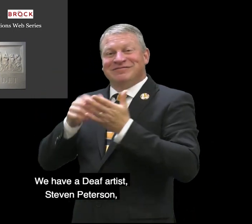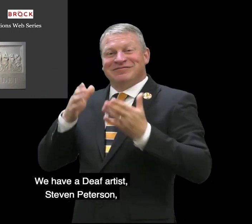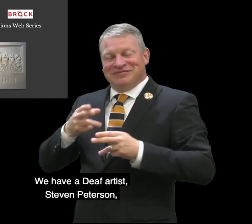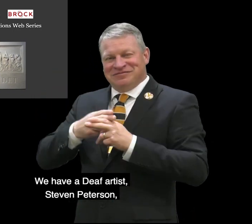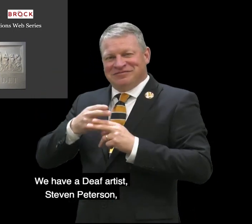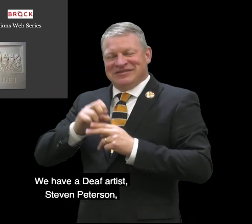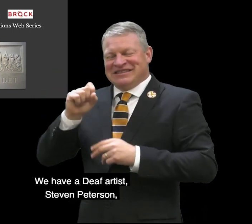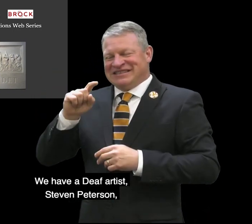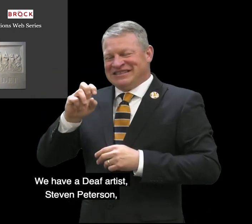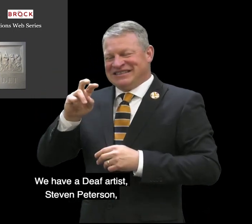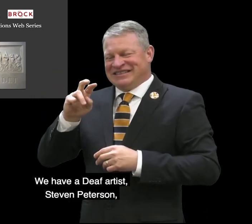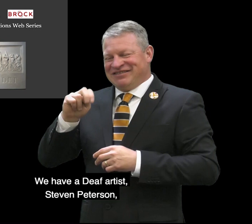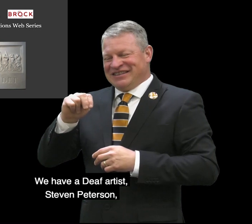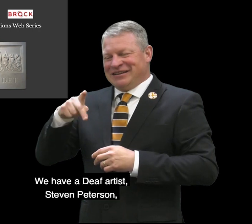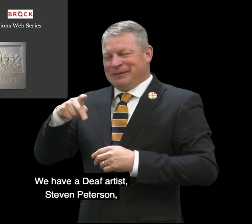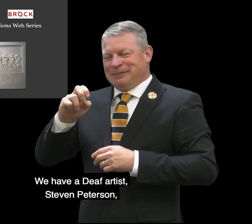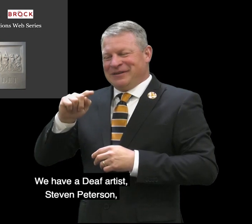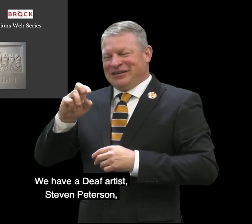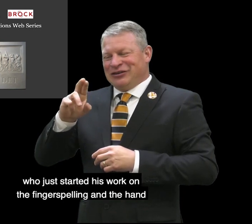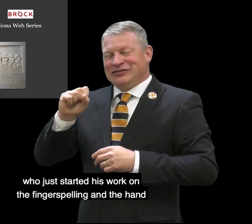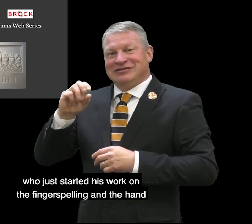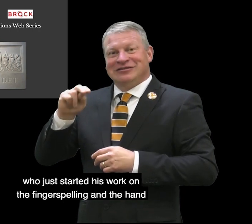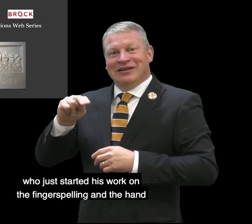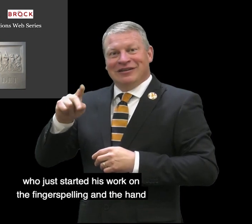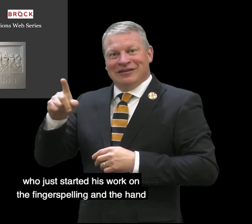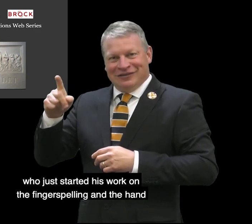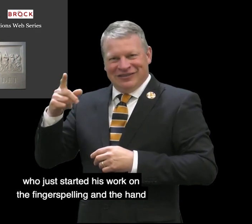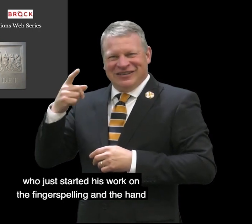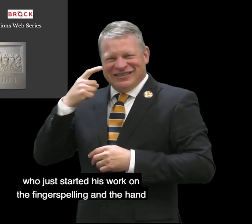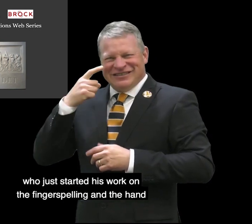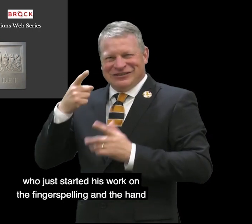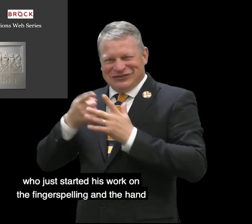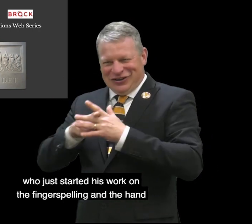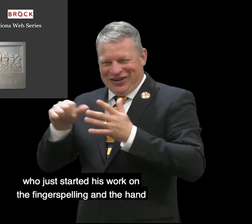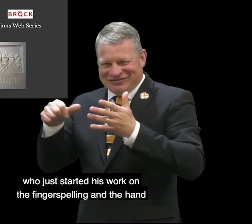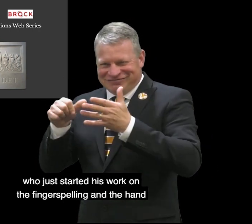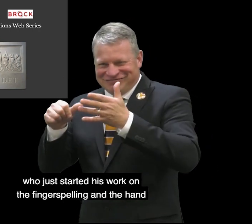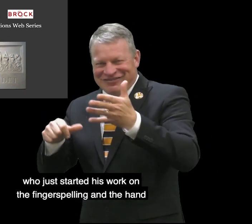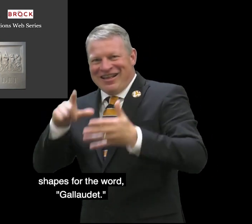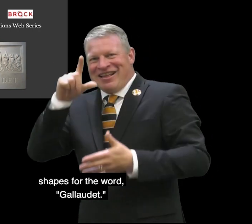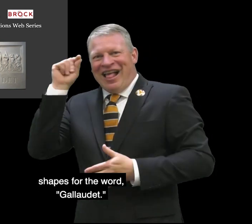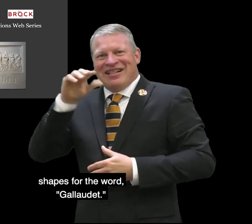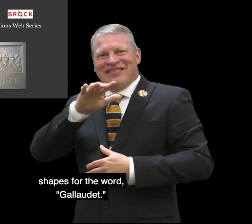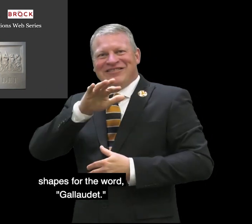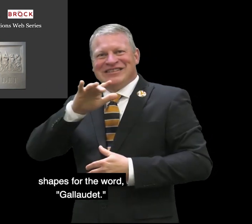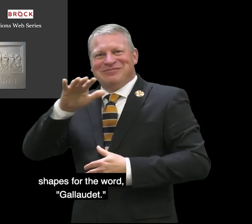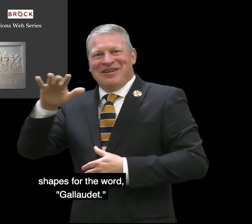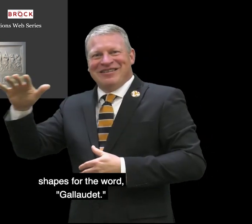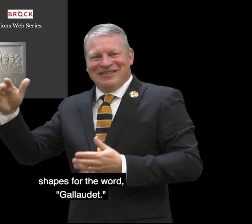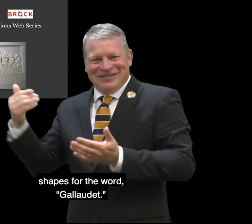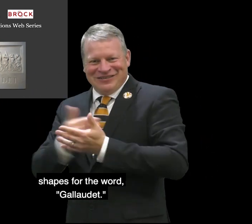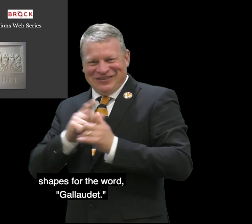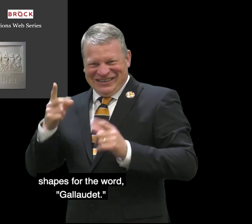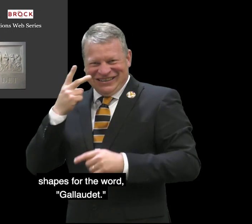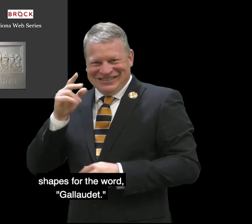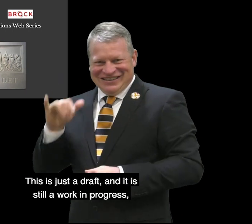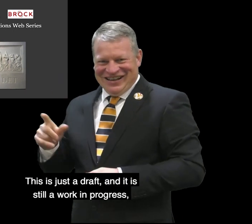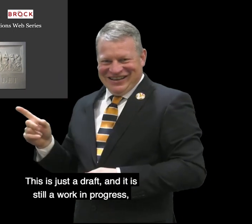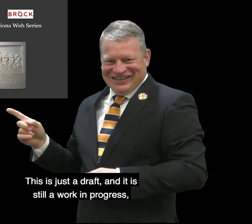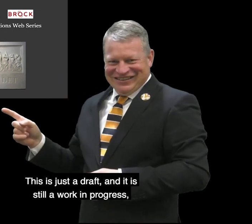deaf artist, Stephen Peterson, who just started his work on the finger spelling and the hand shapes for the word Gallaudet.